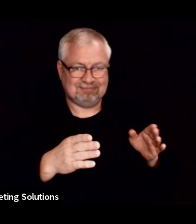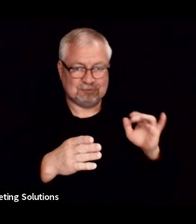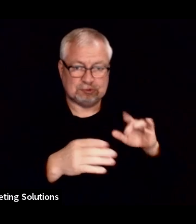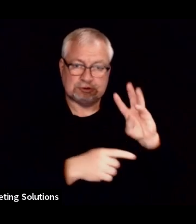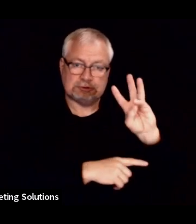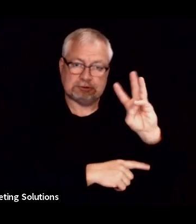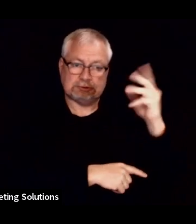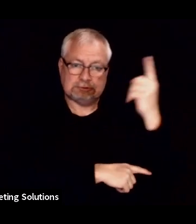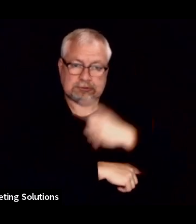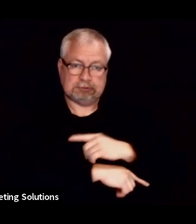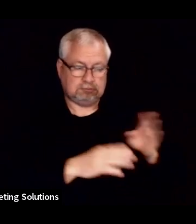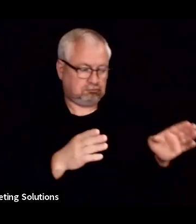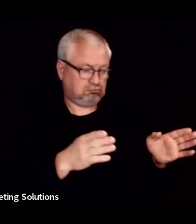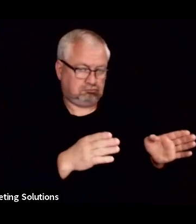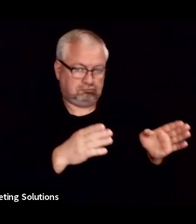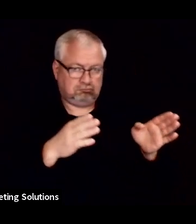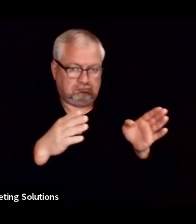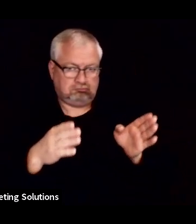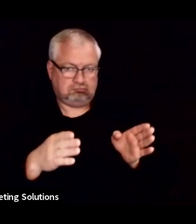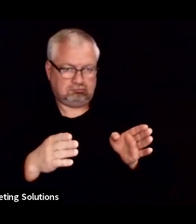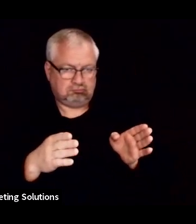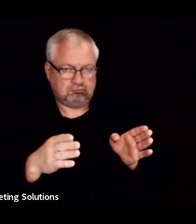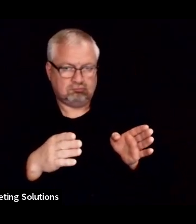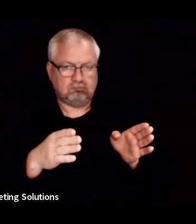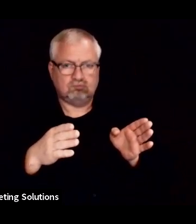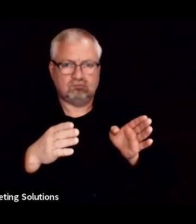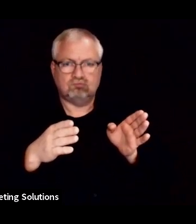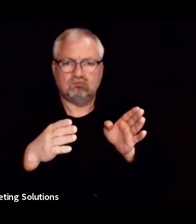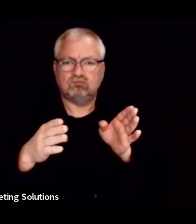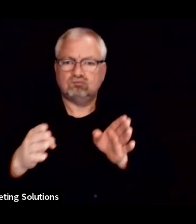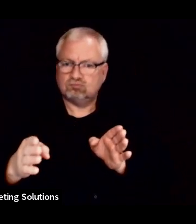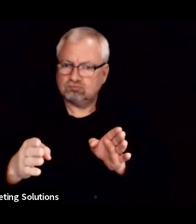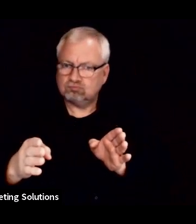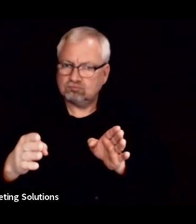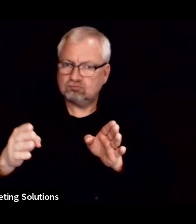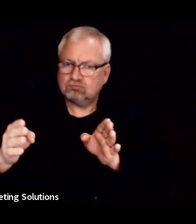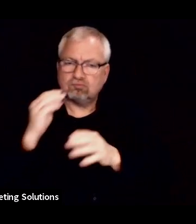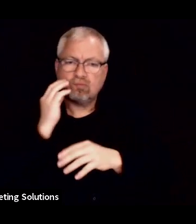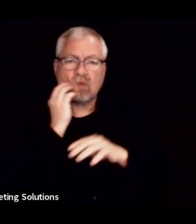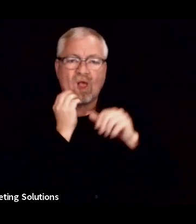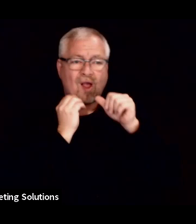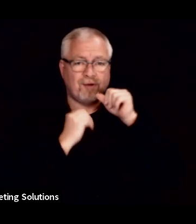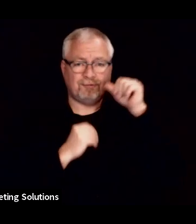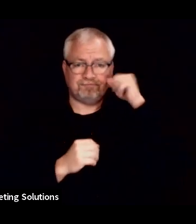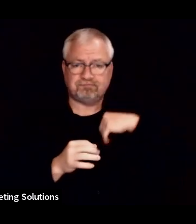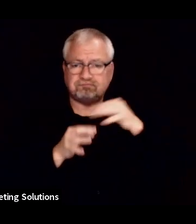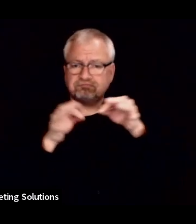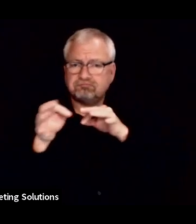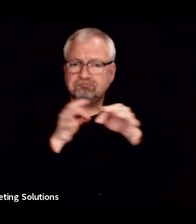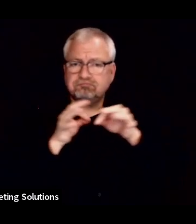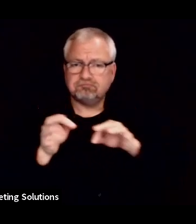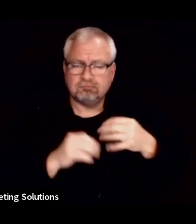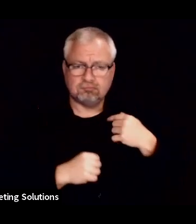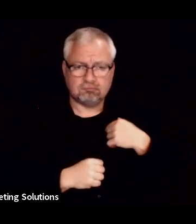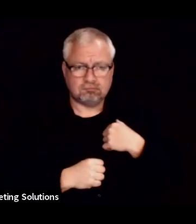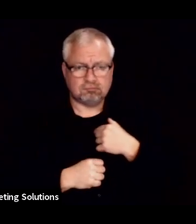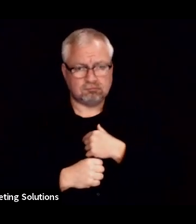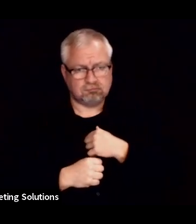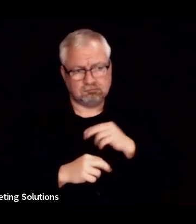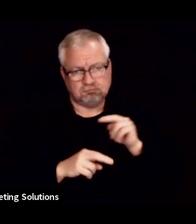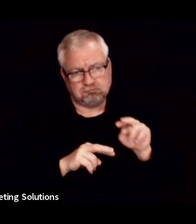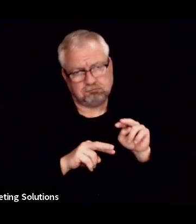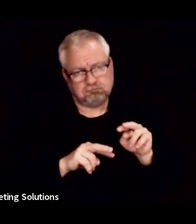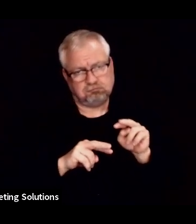yesterday's call, in yesterday's briefing, that we didn't expect that trend to continue, but it's